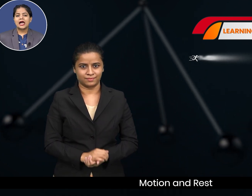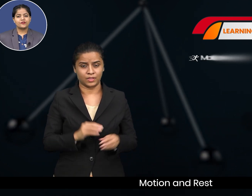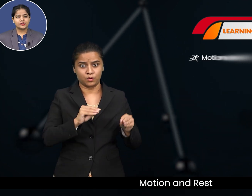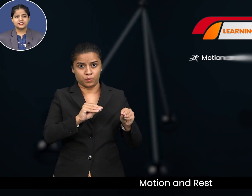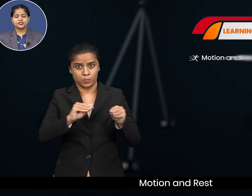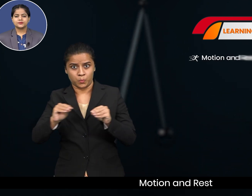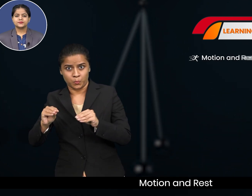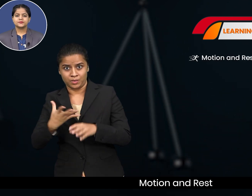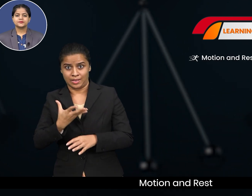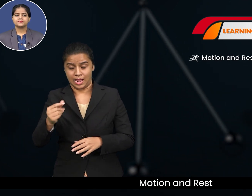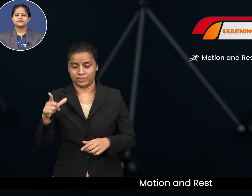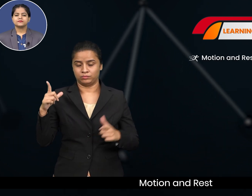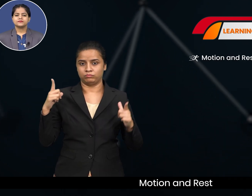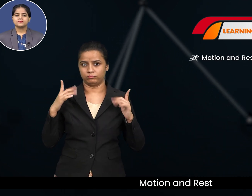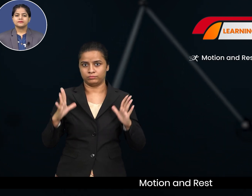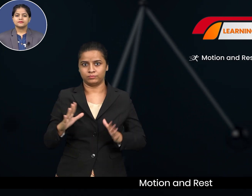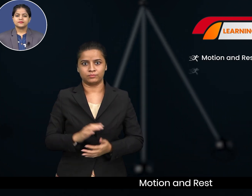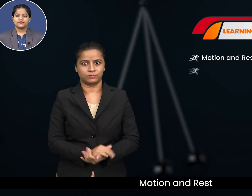motion and rest,